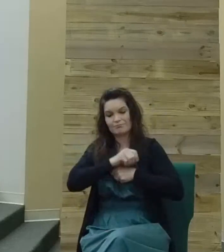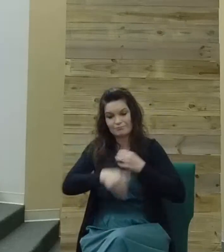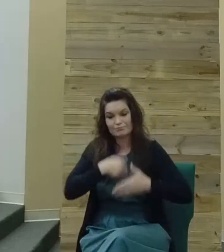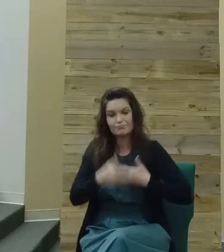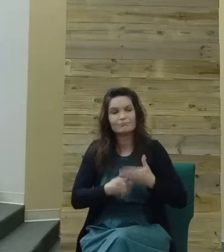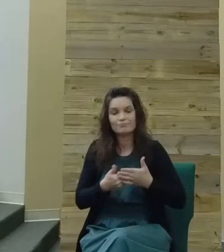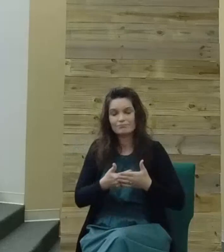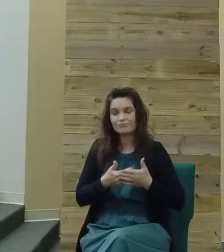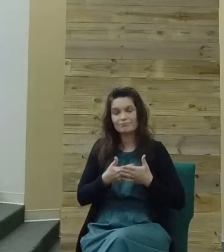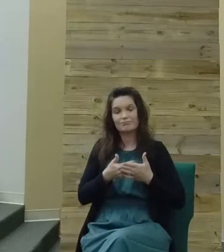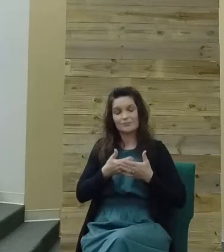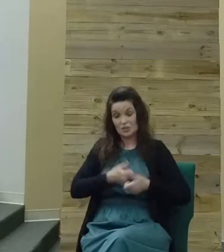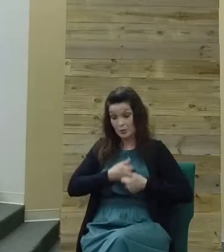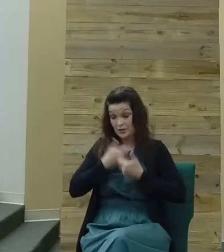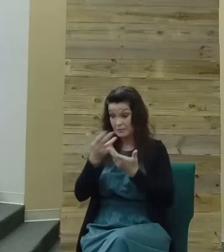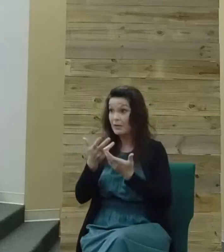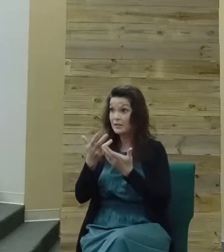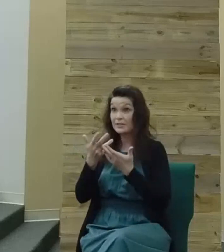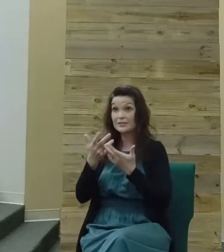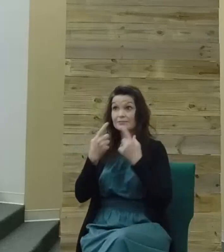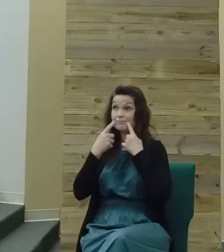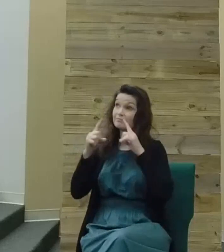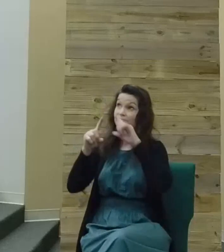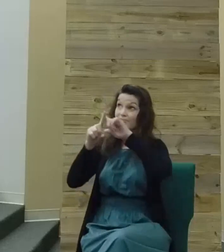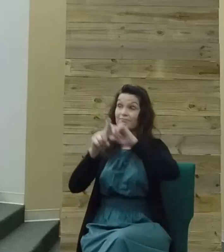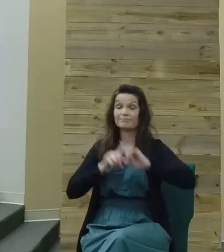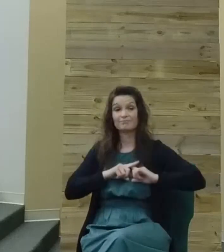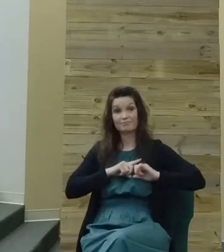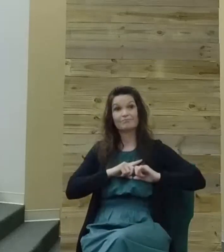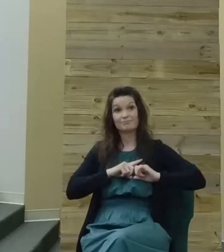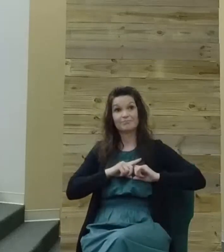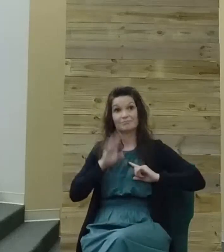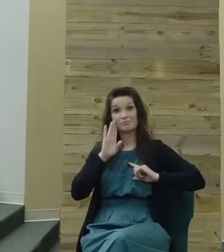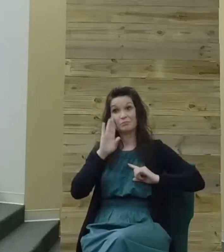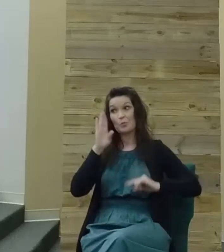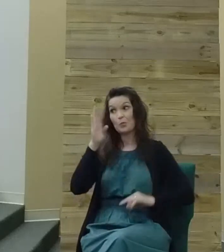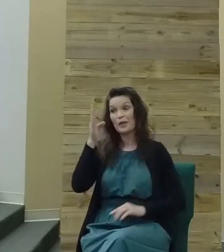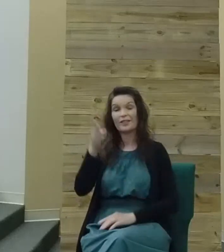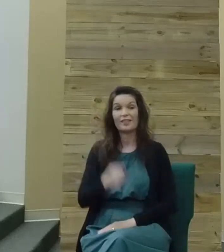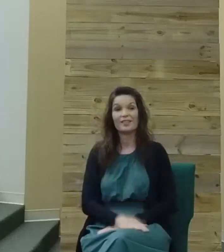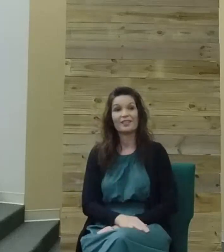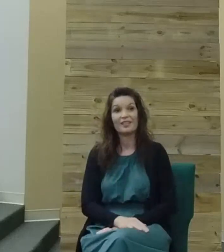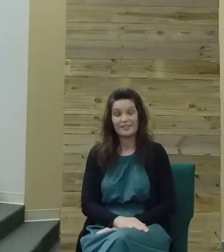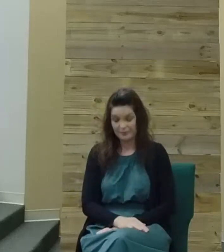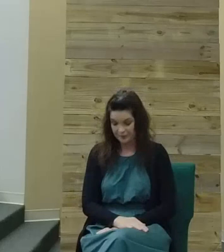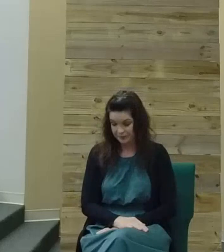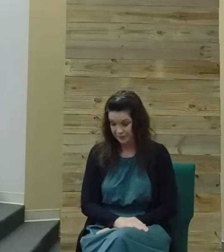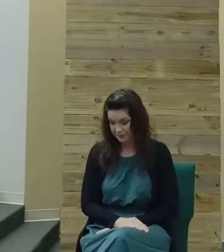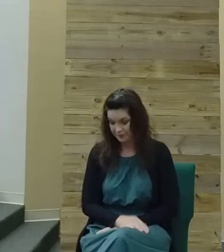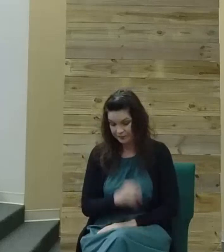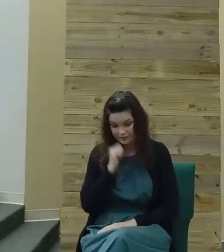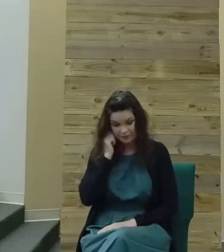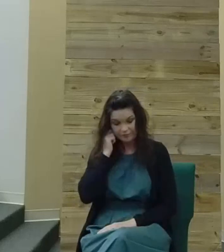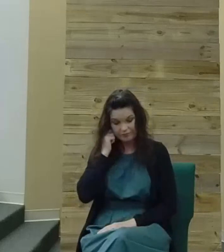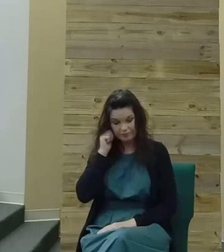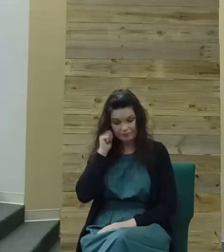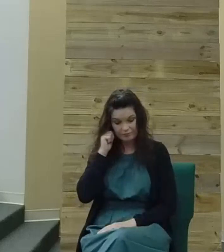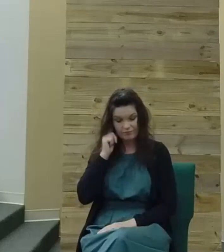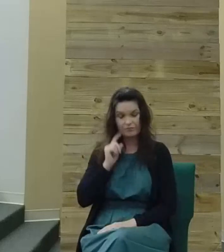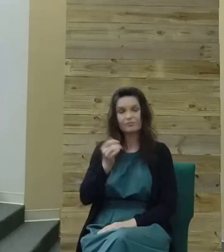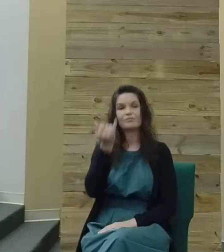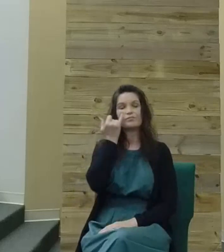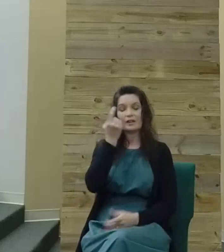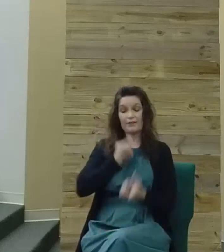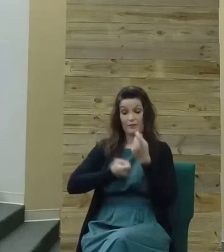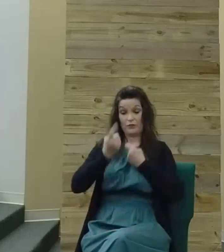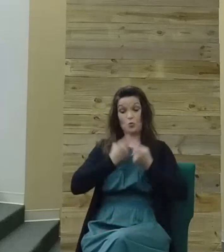Just express that to God, repentance and belief, and you will be saved. If you have questions